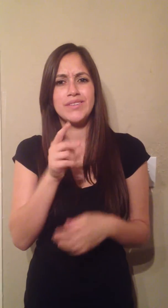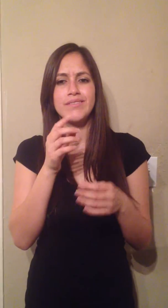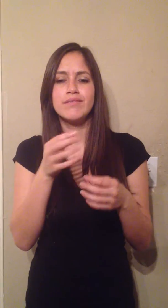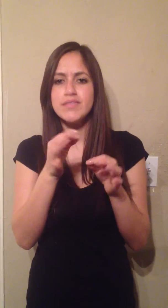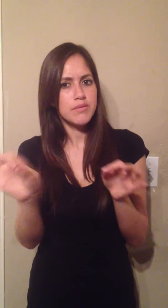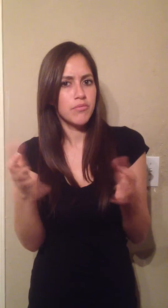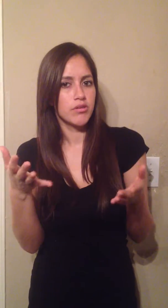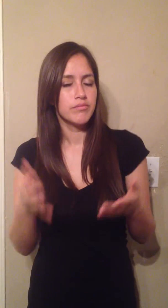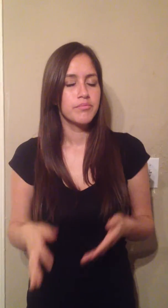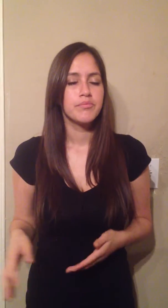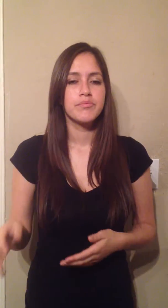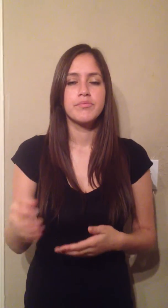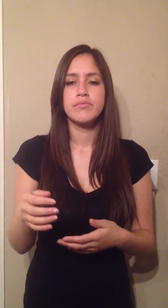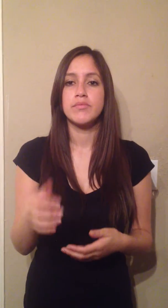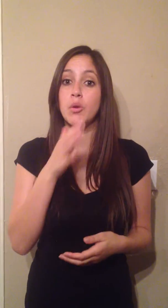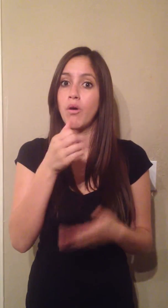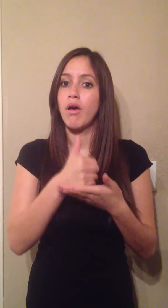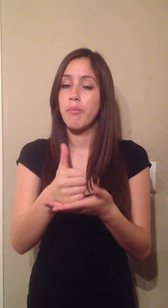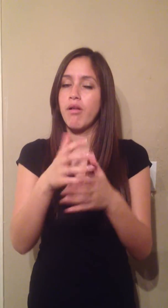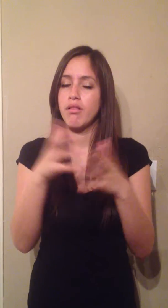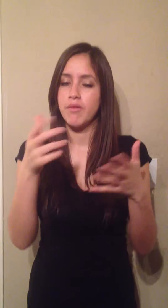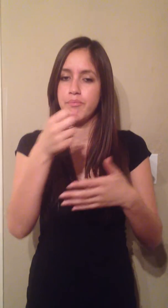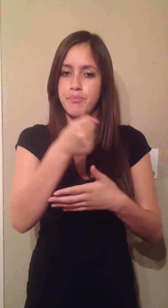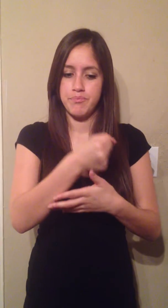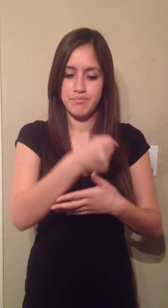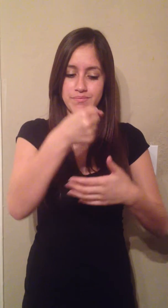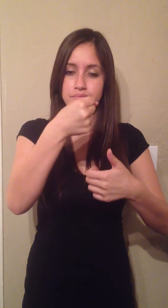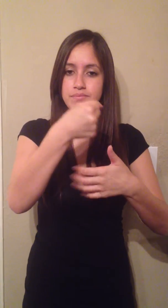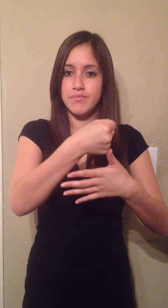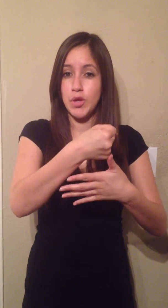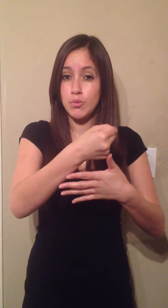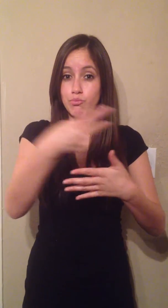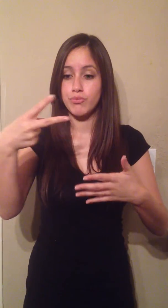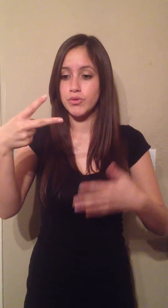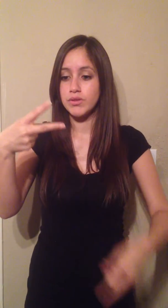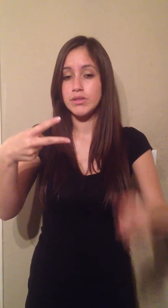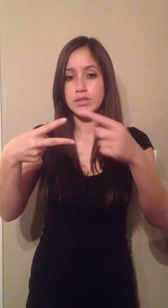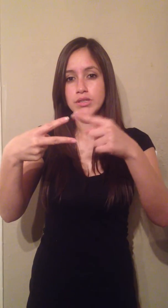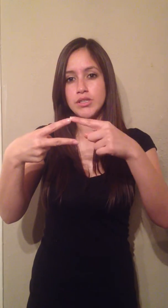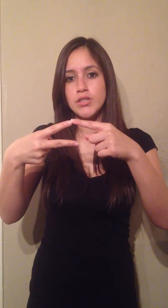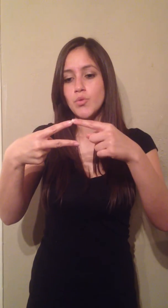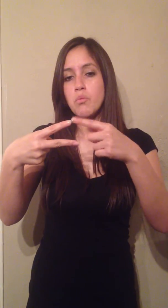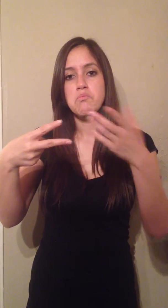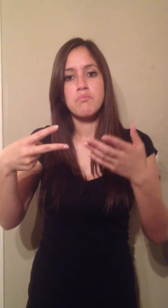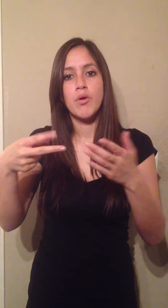of these, so this is the little sub-point under number 1, is to review the notes.